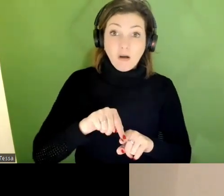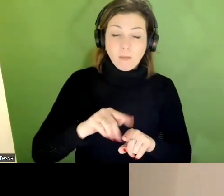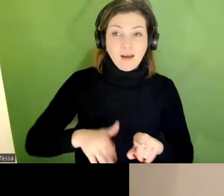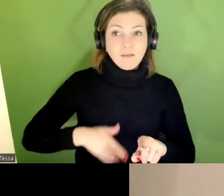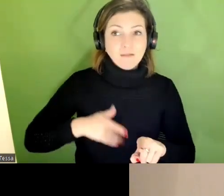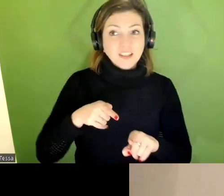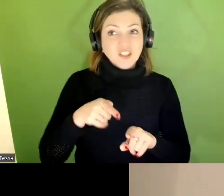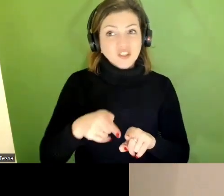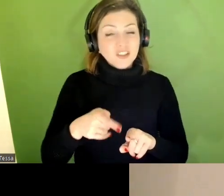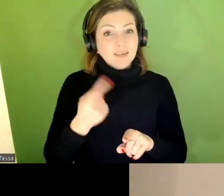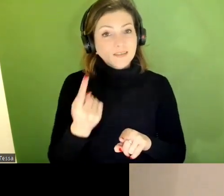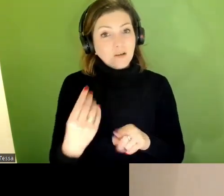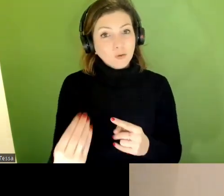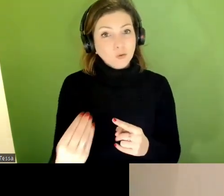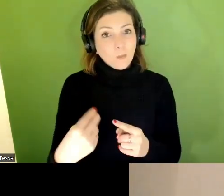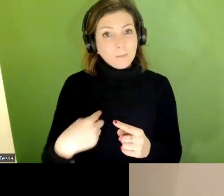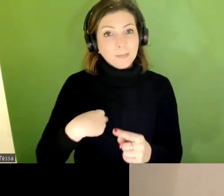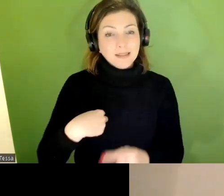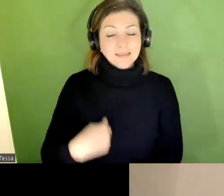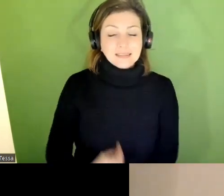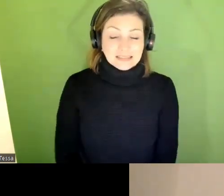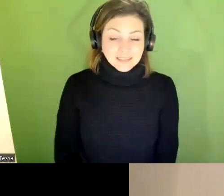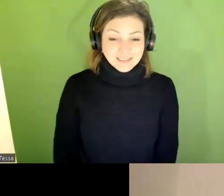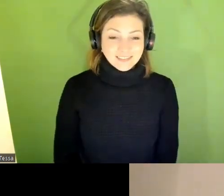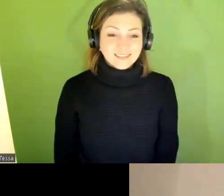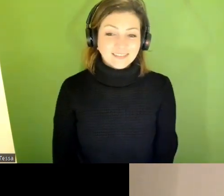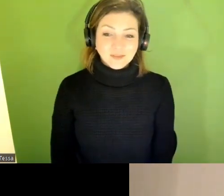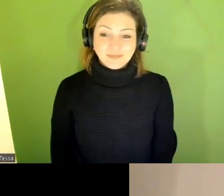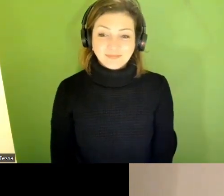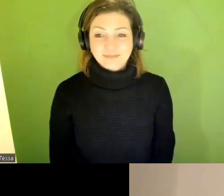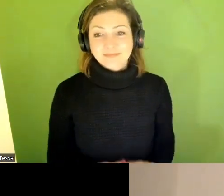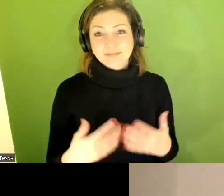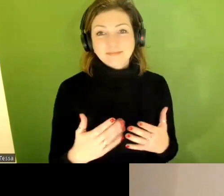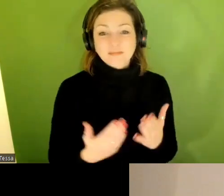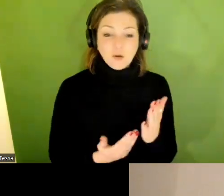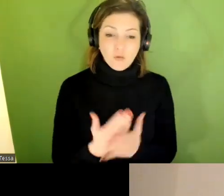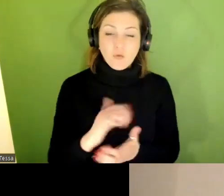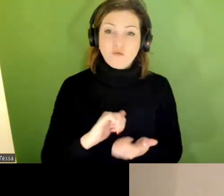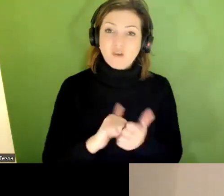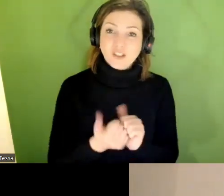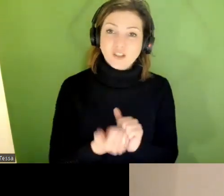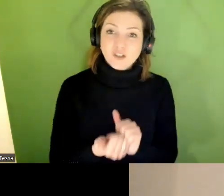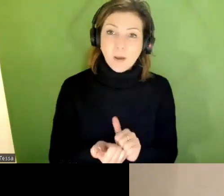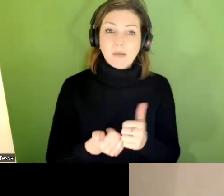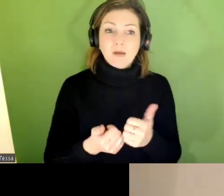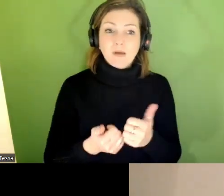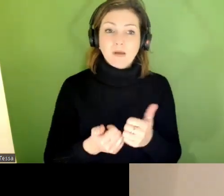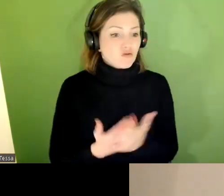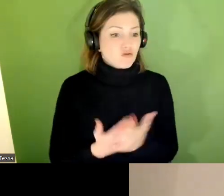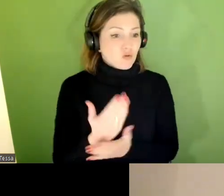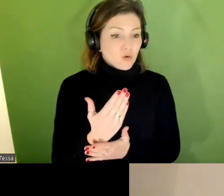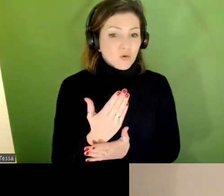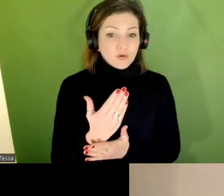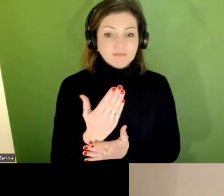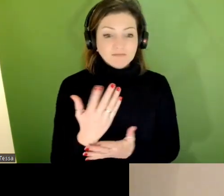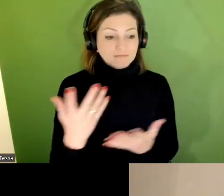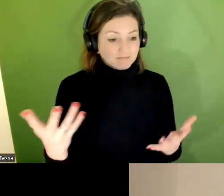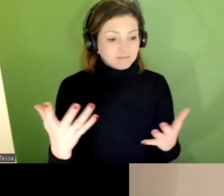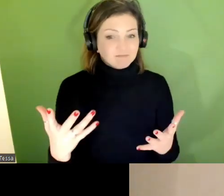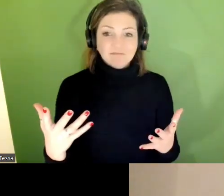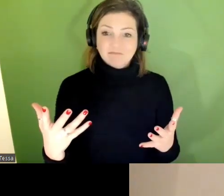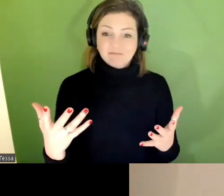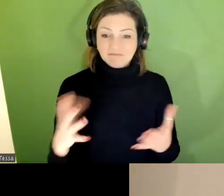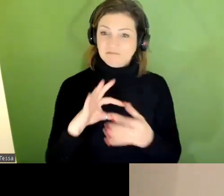way as we've continued in our friendship and reading.